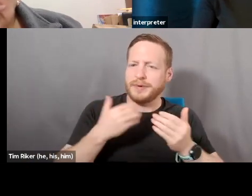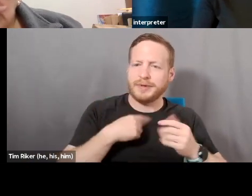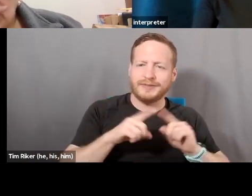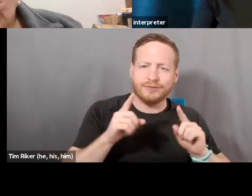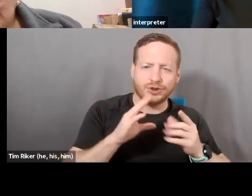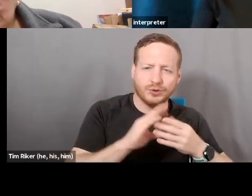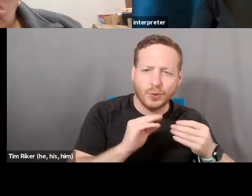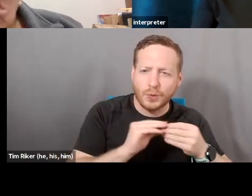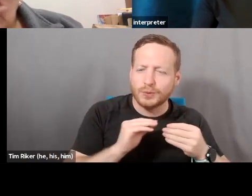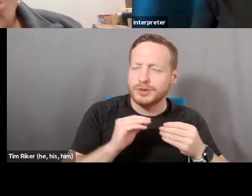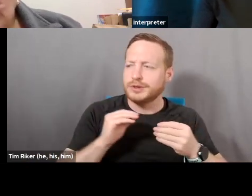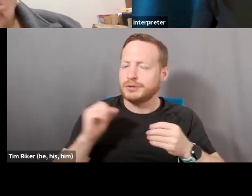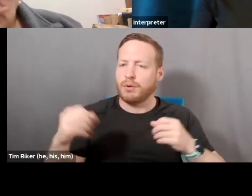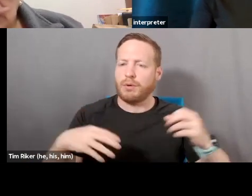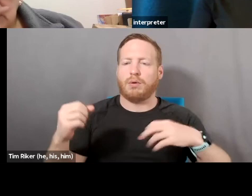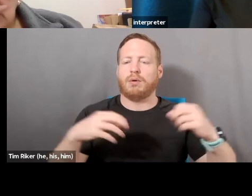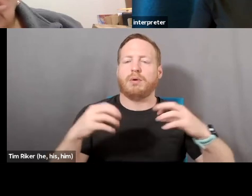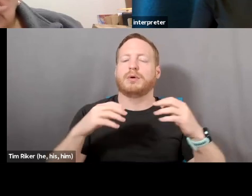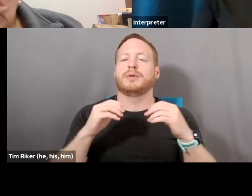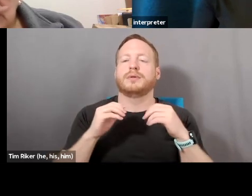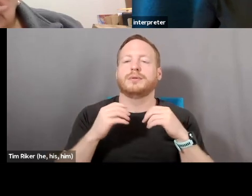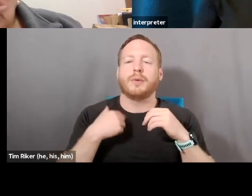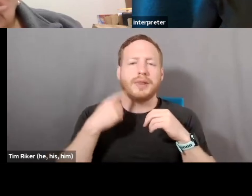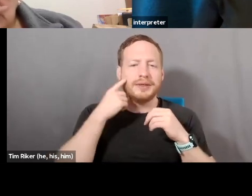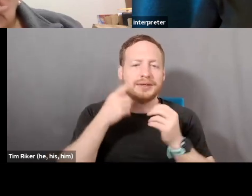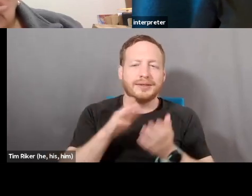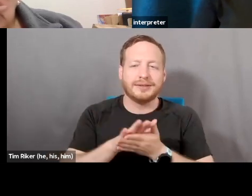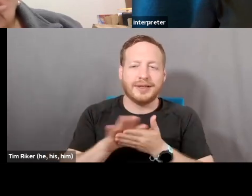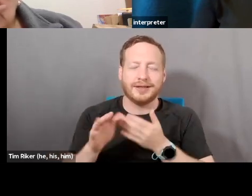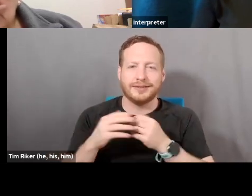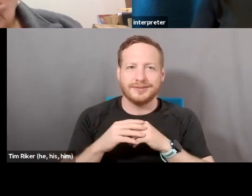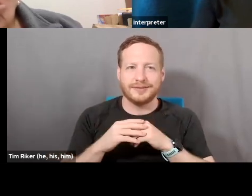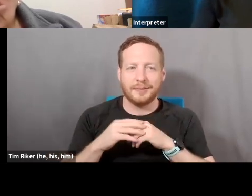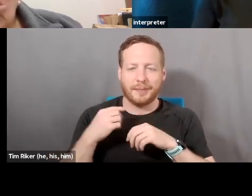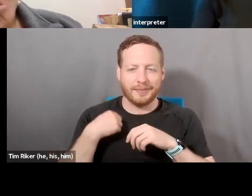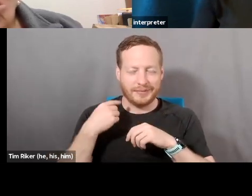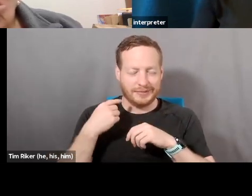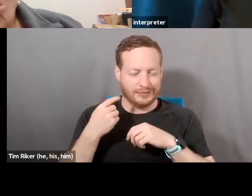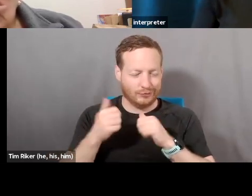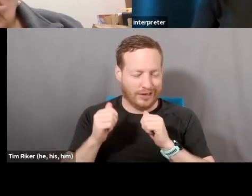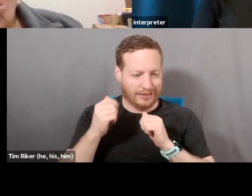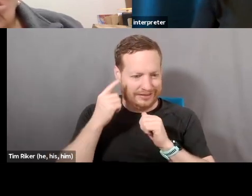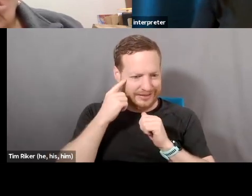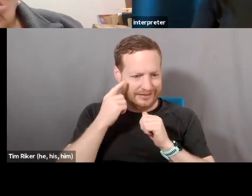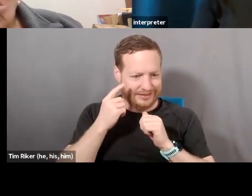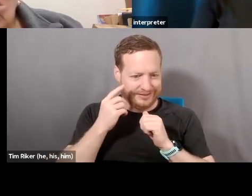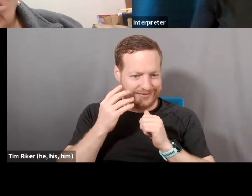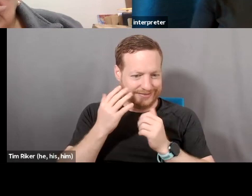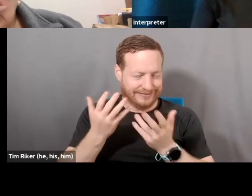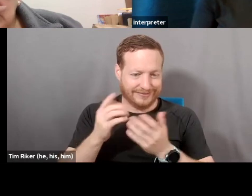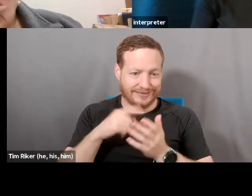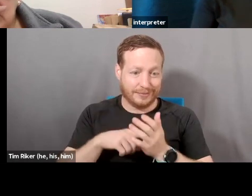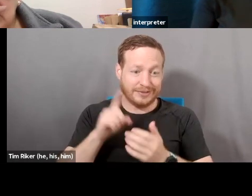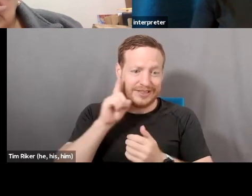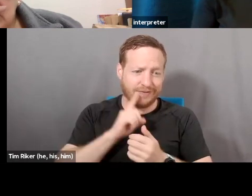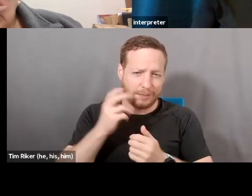that same experience, or I've heard that story before. So I think that would be nice, but